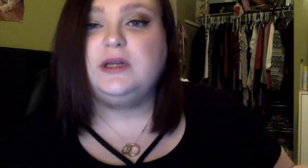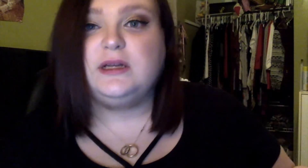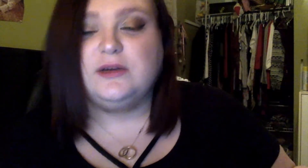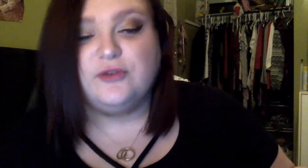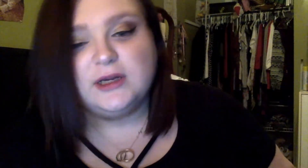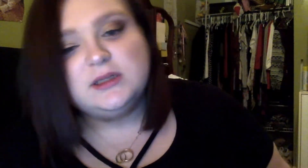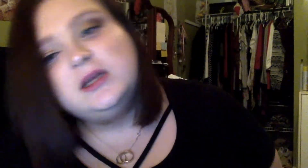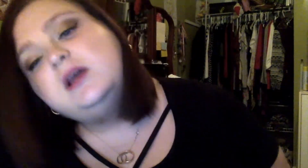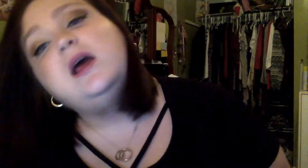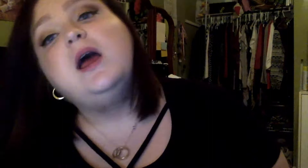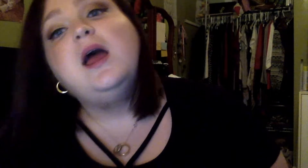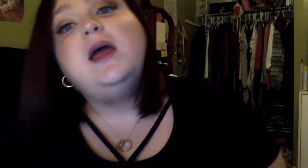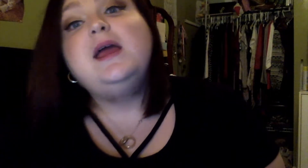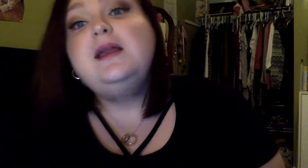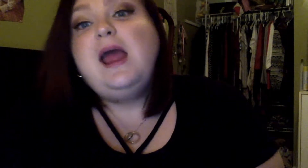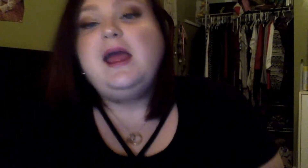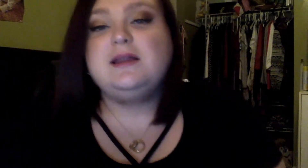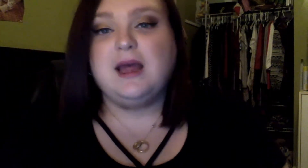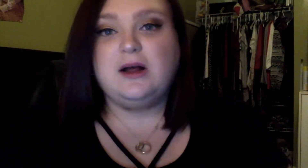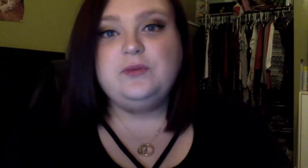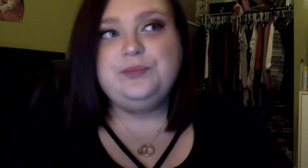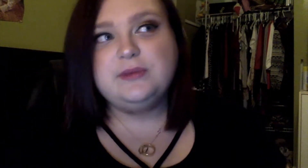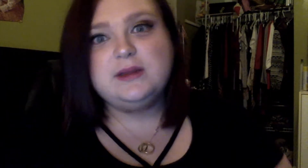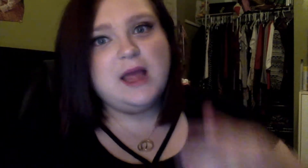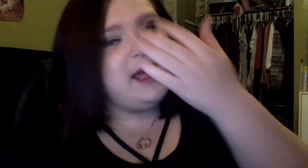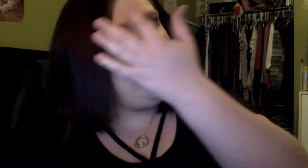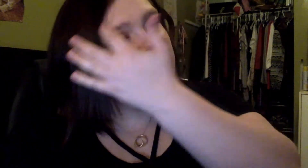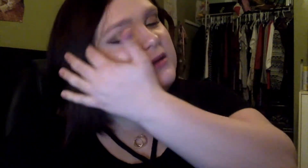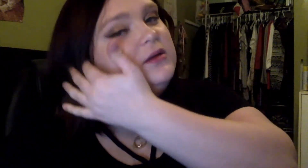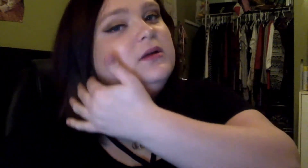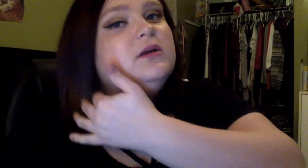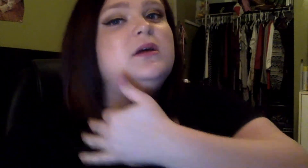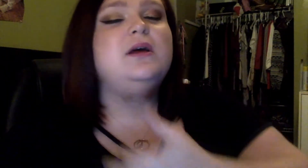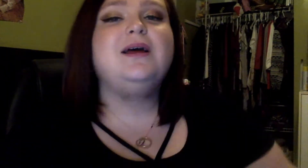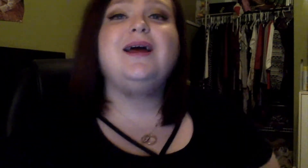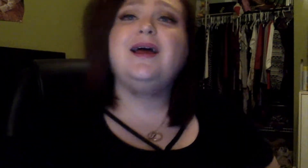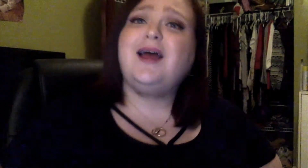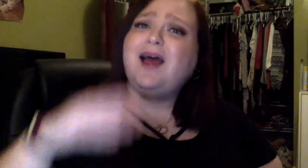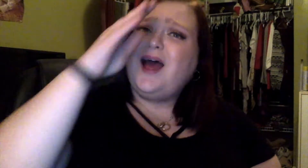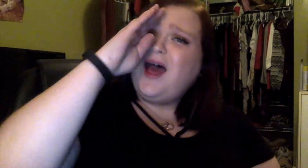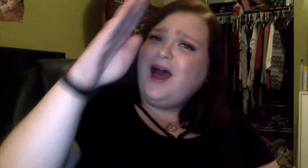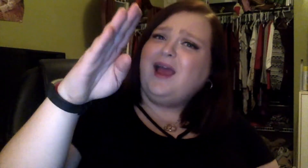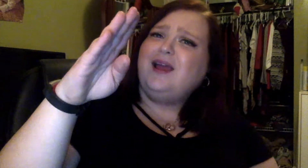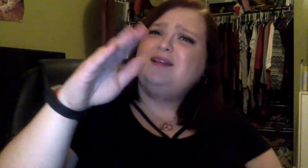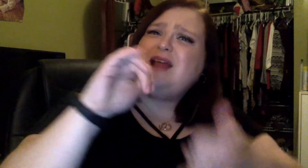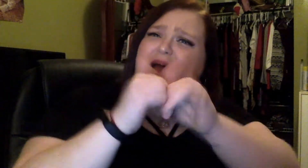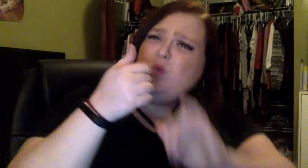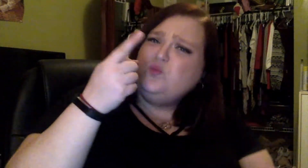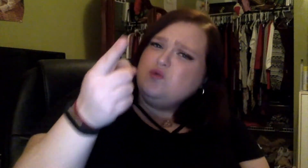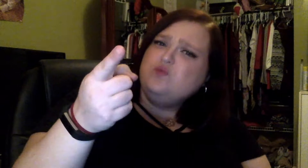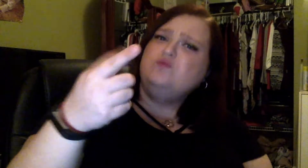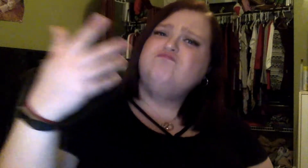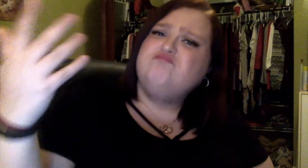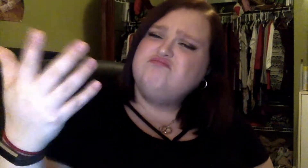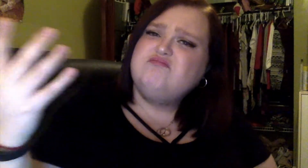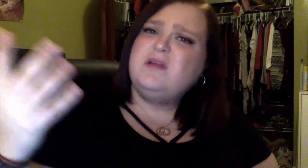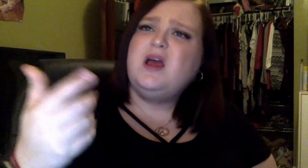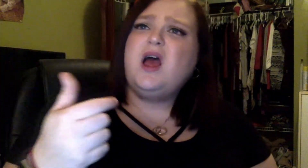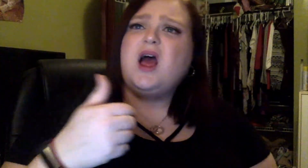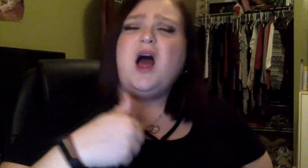the difference. In ASL, they hi, how are you?